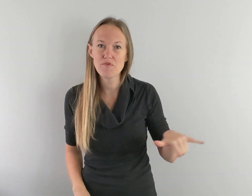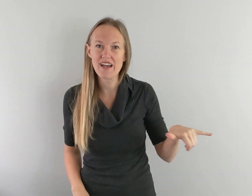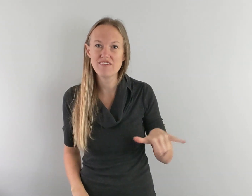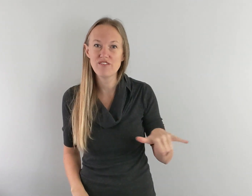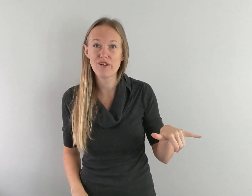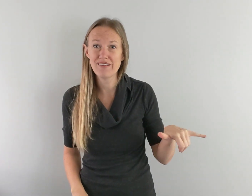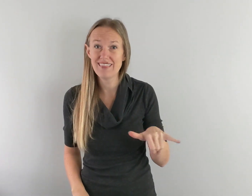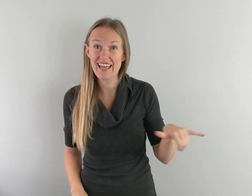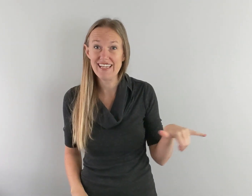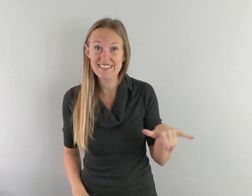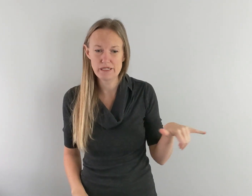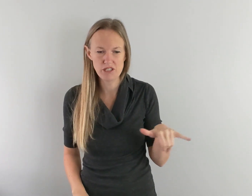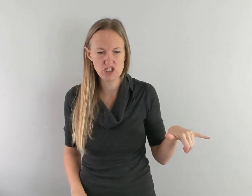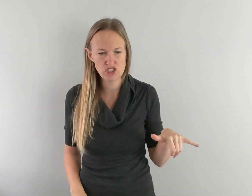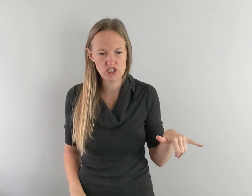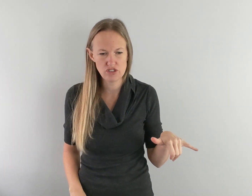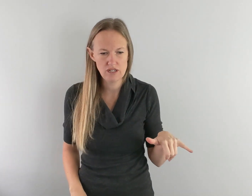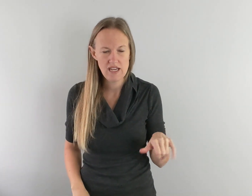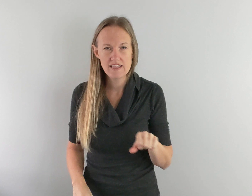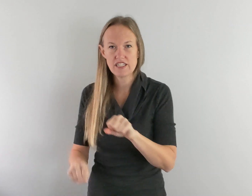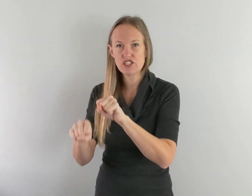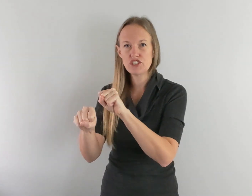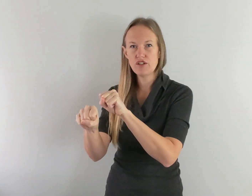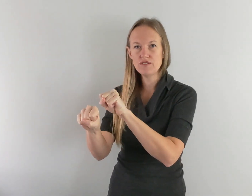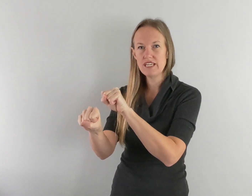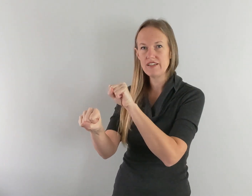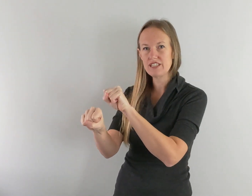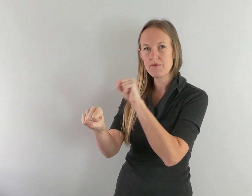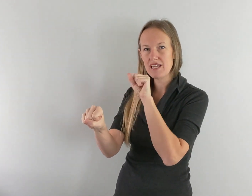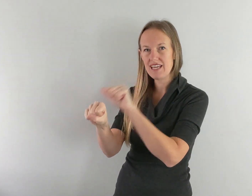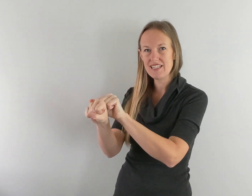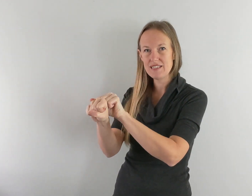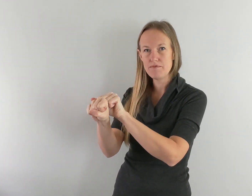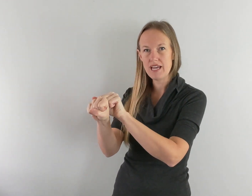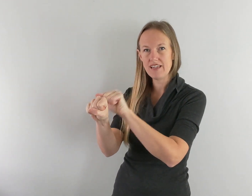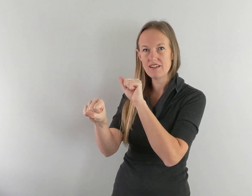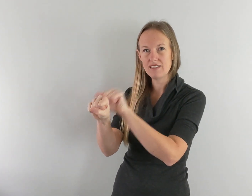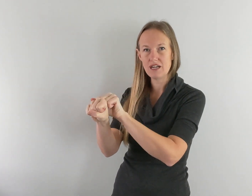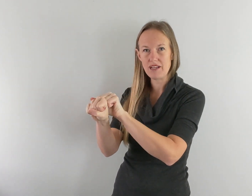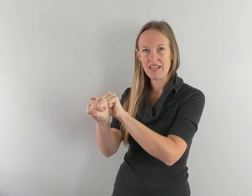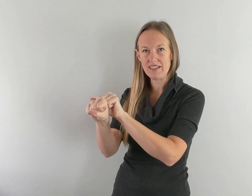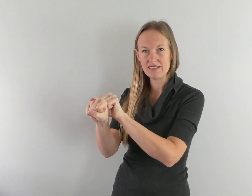back and forth, like, similar to, then a stone, take your dominant hand and bang your non-dominant hand,